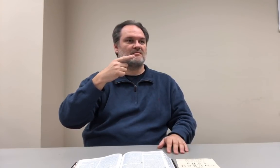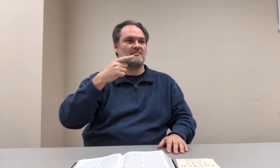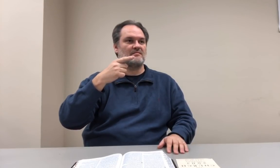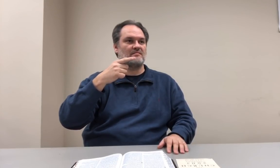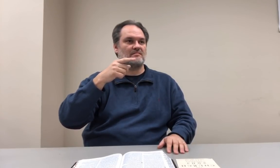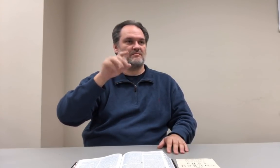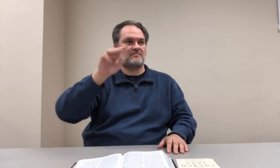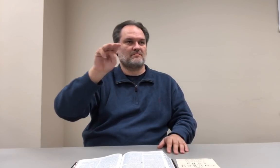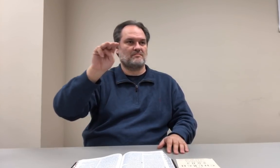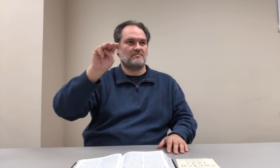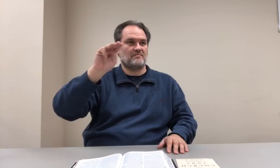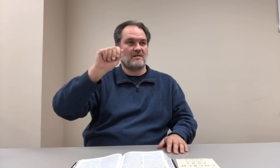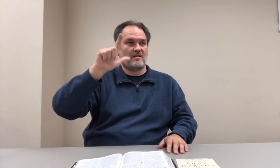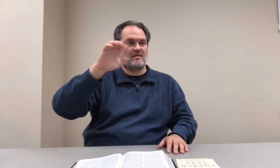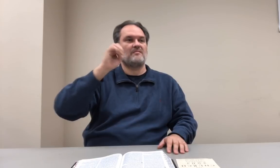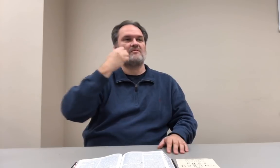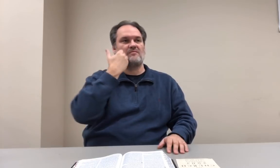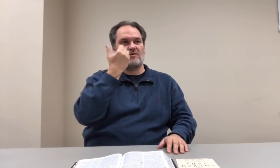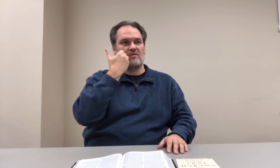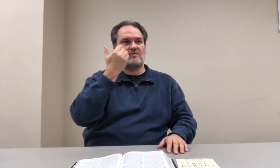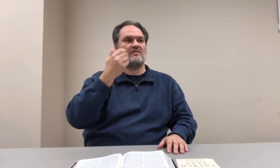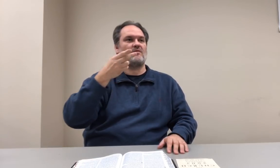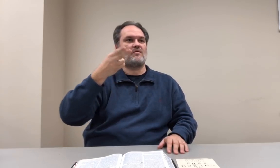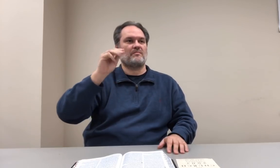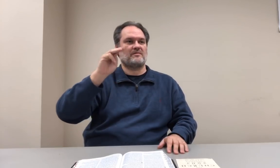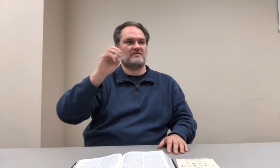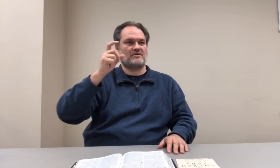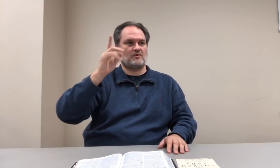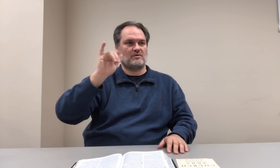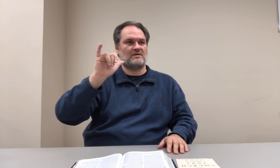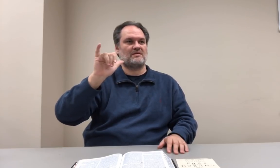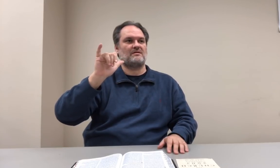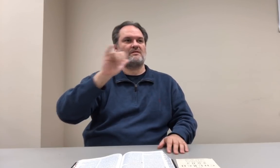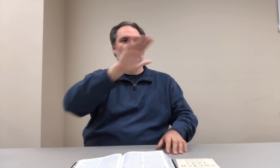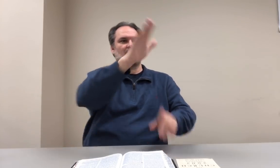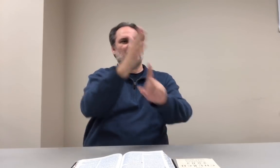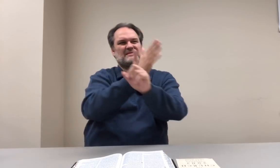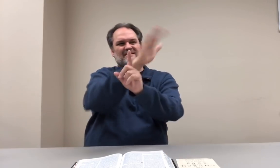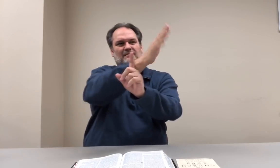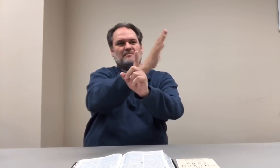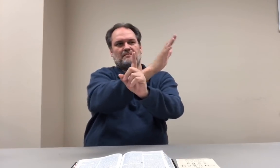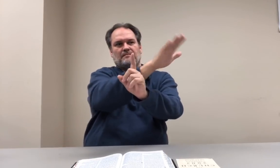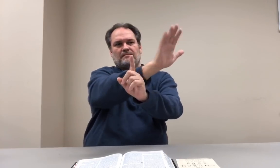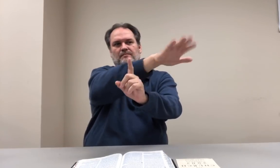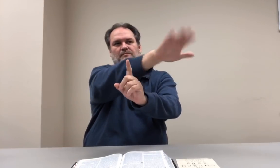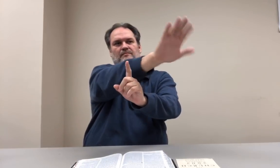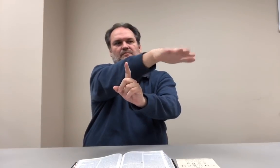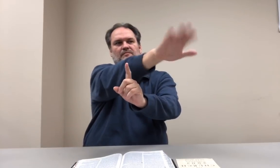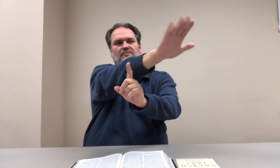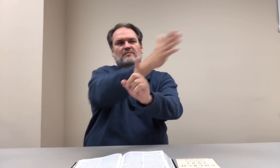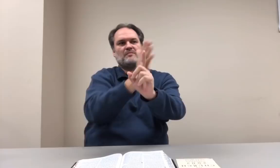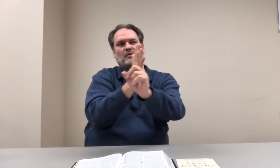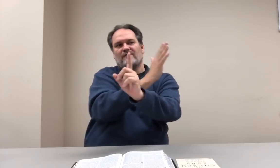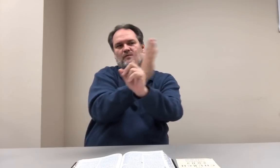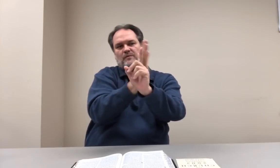this profound confession was made long before the Westminster, now they want to persecute people who hold to